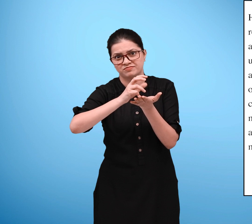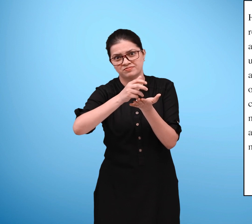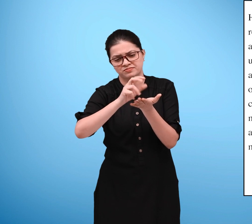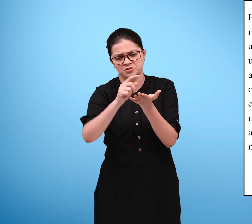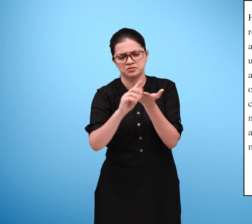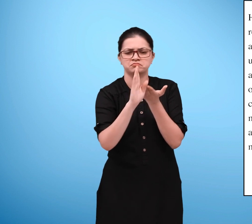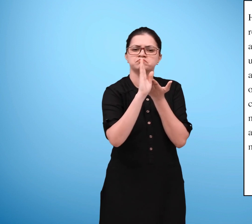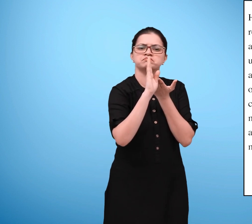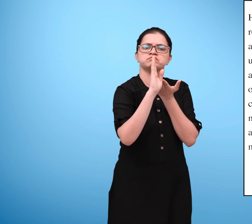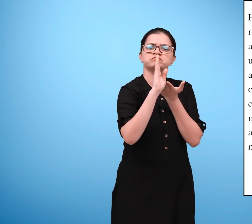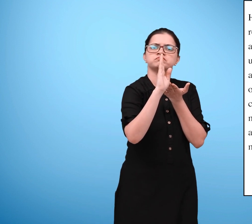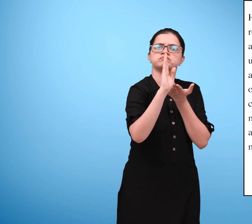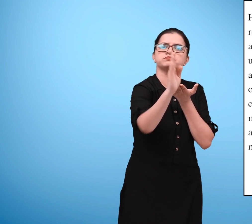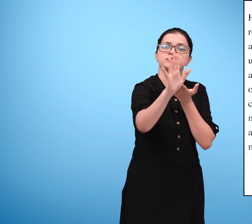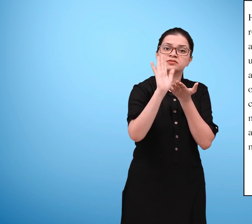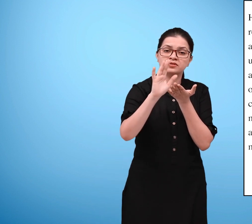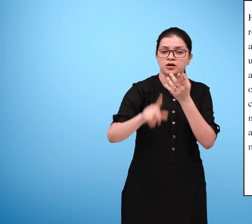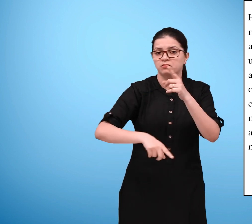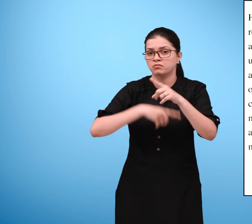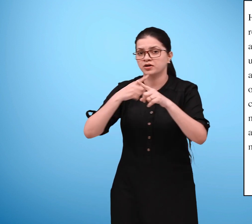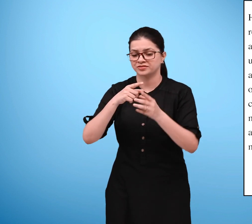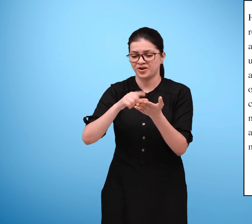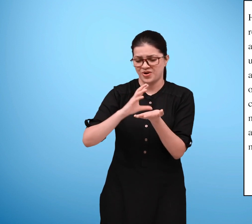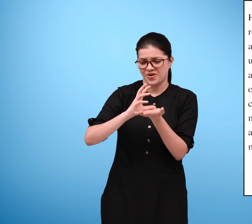rotating as well as moving forward along the ground.